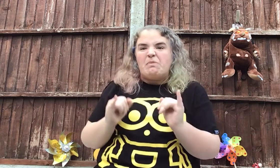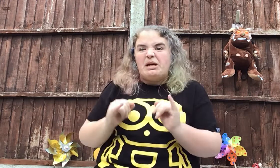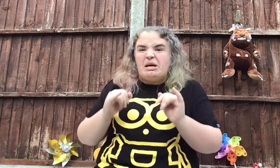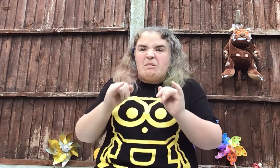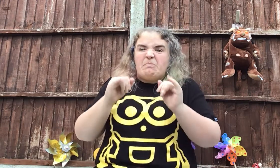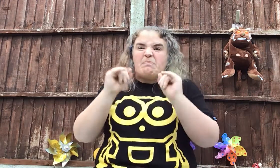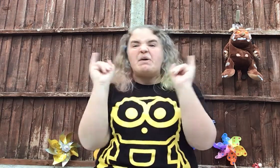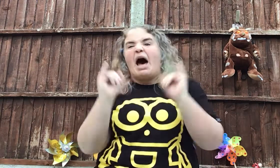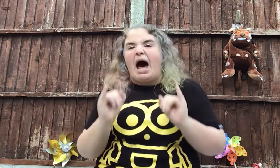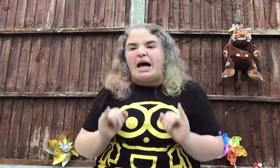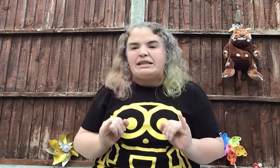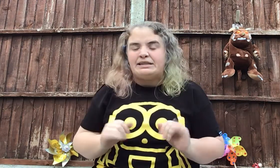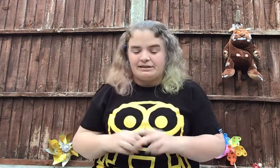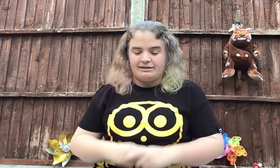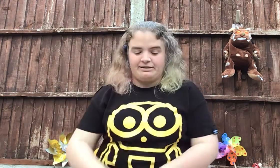terribly bad?